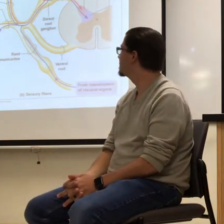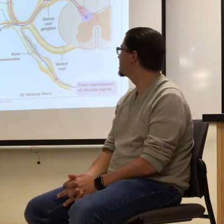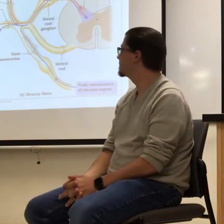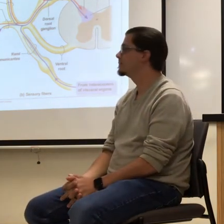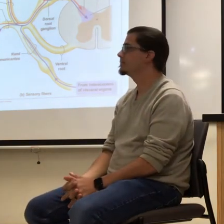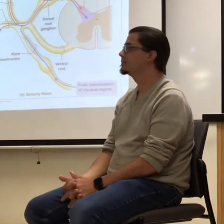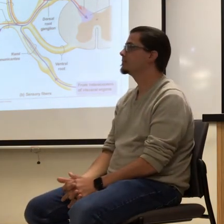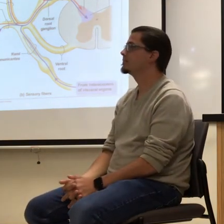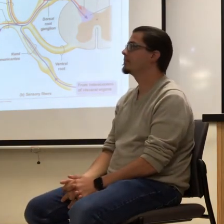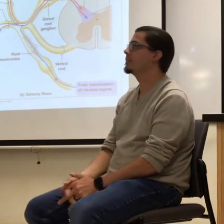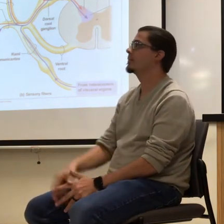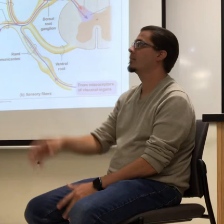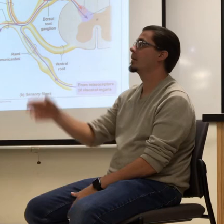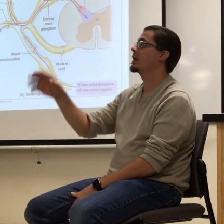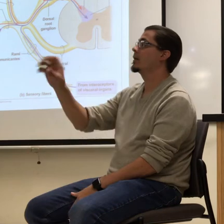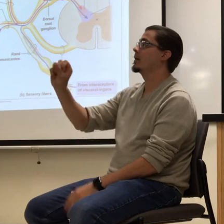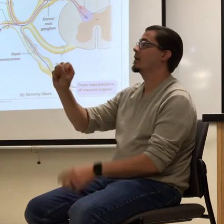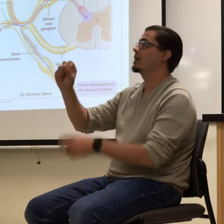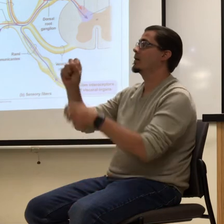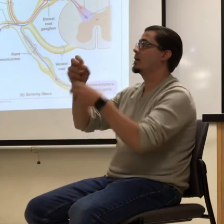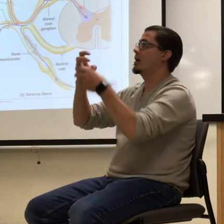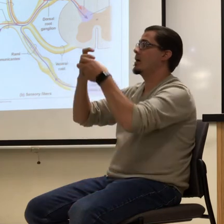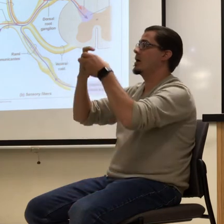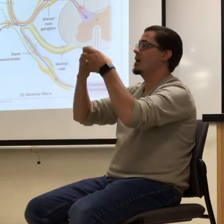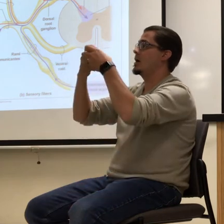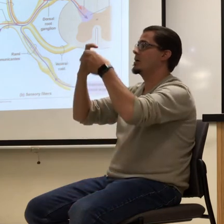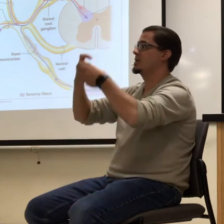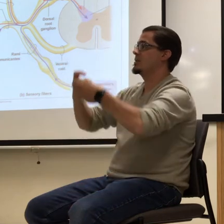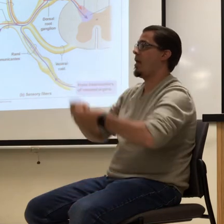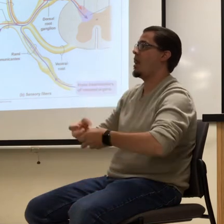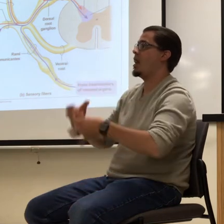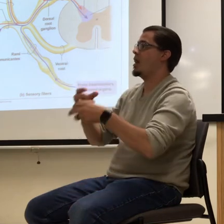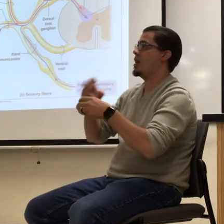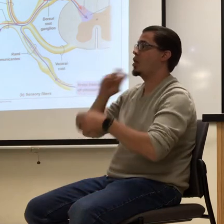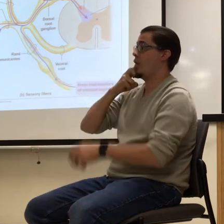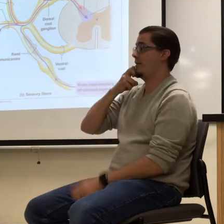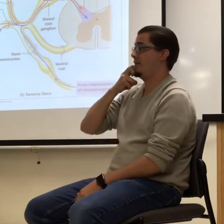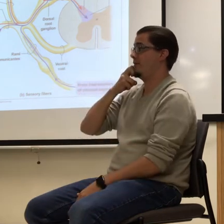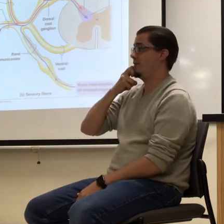nothing. The spinal nerve has both kinds of sensory fibers,